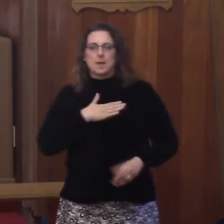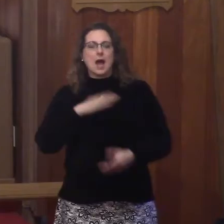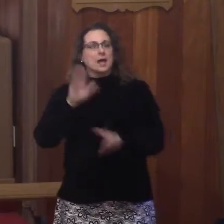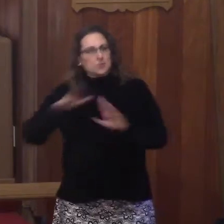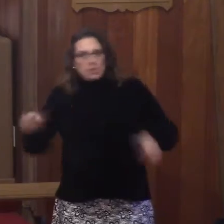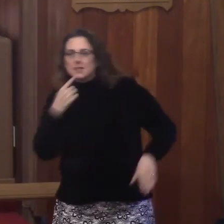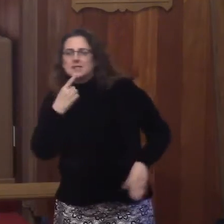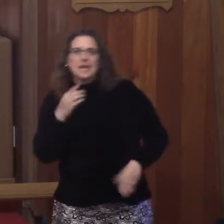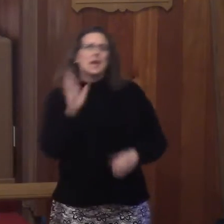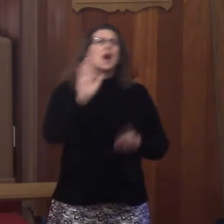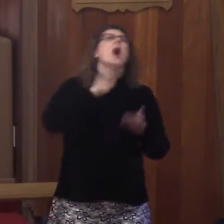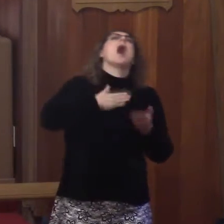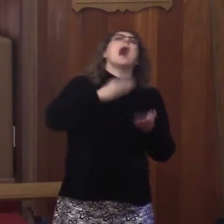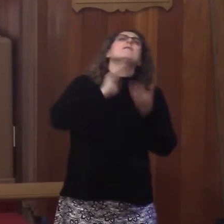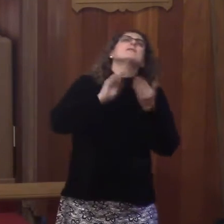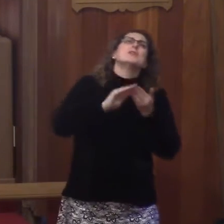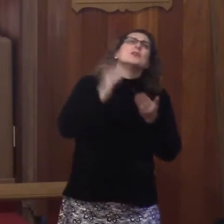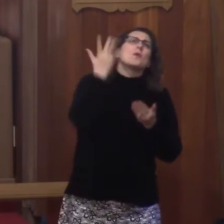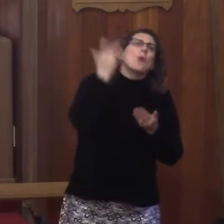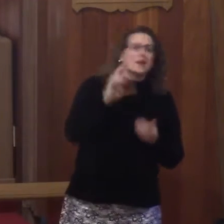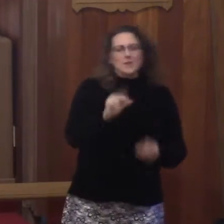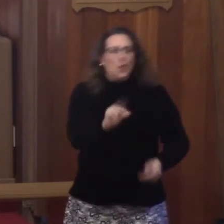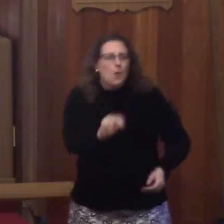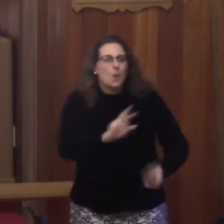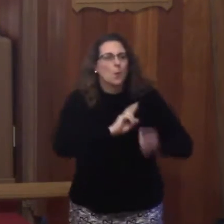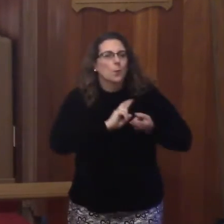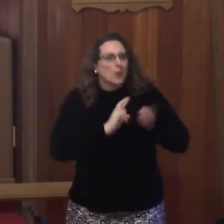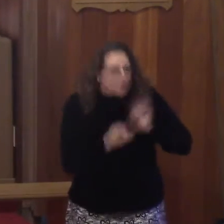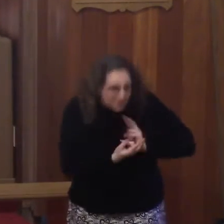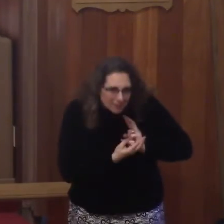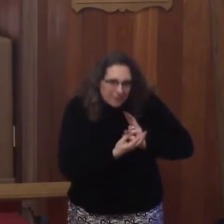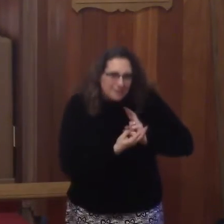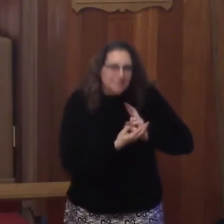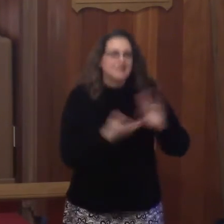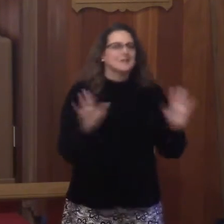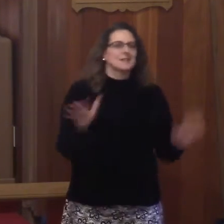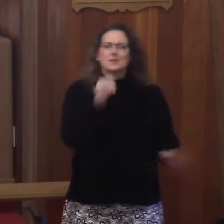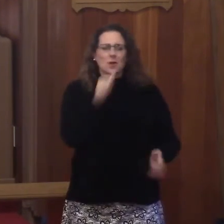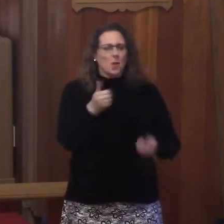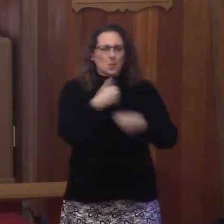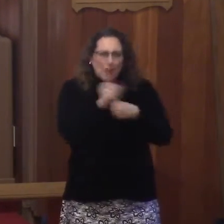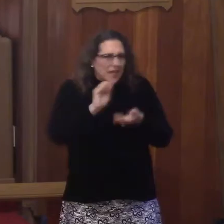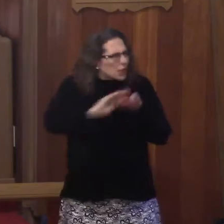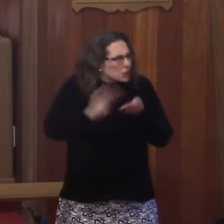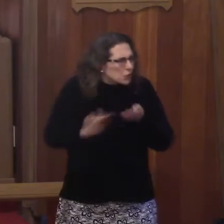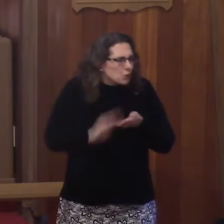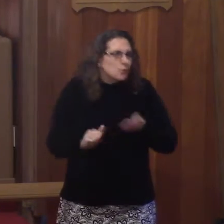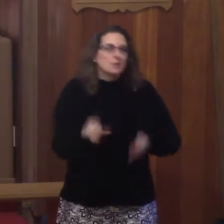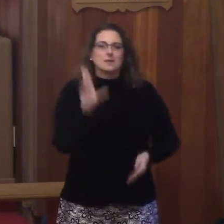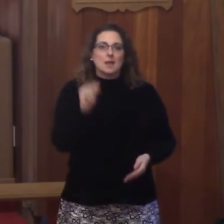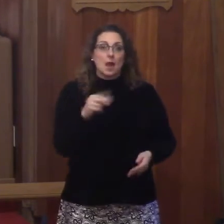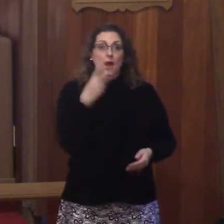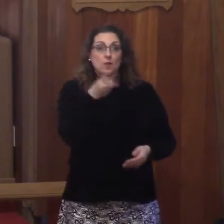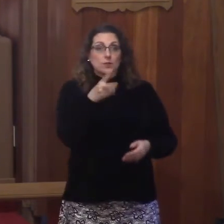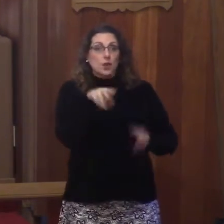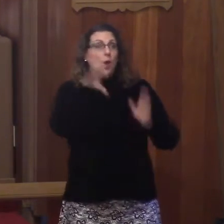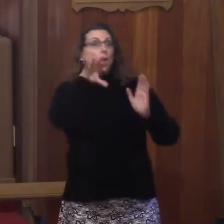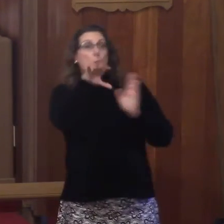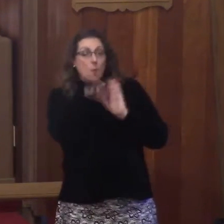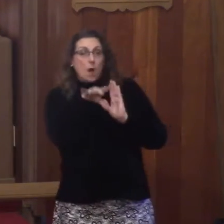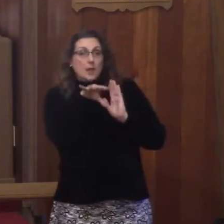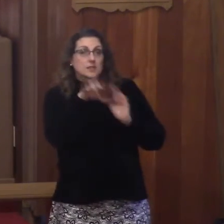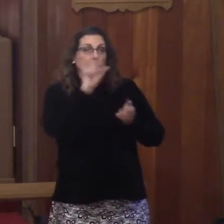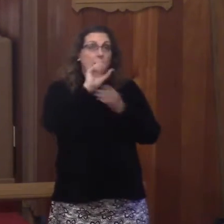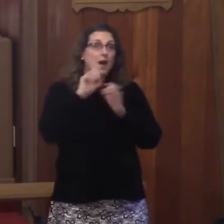excuses to why they did something. Just repent. Don't come up with an excuse. For everybody watching on the video camera today who's